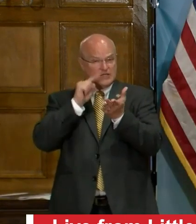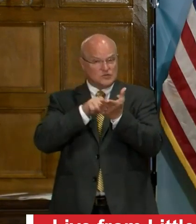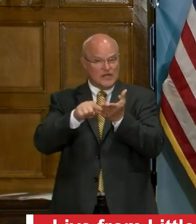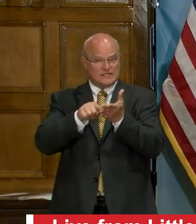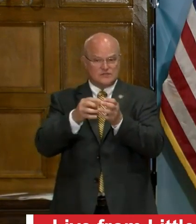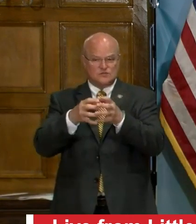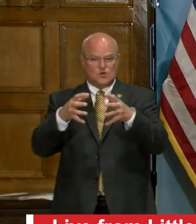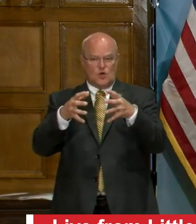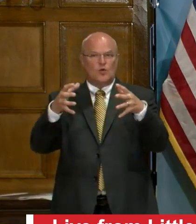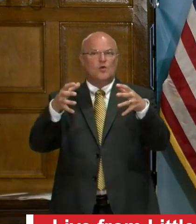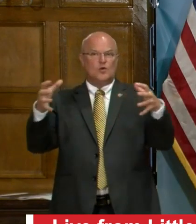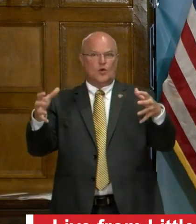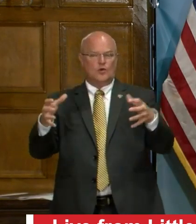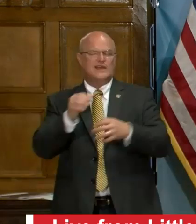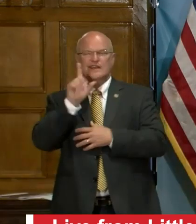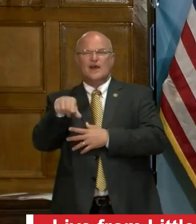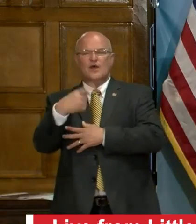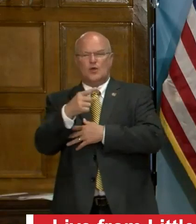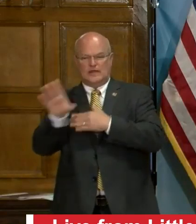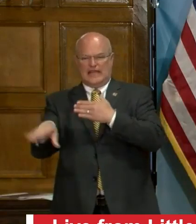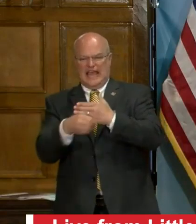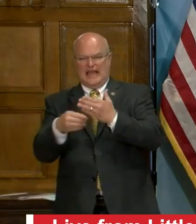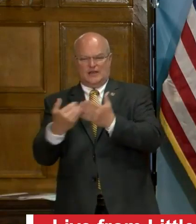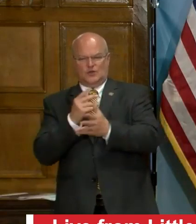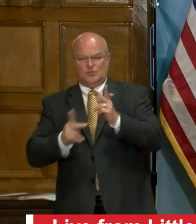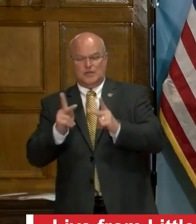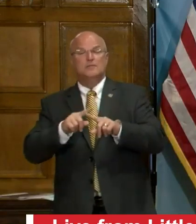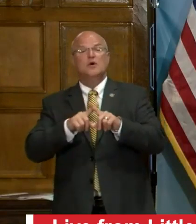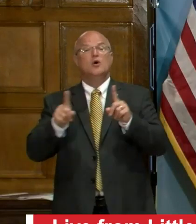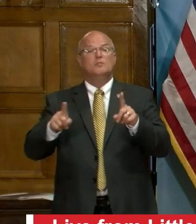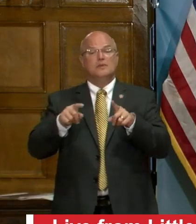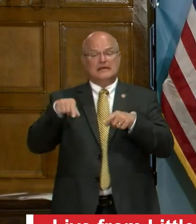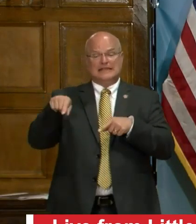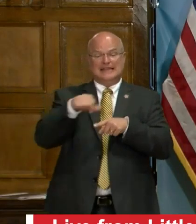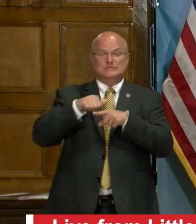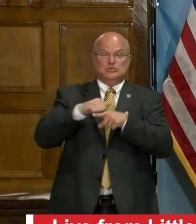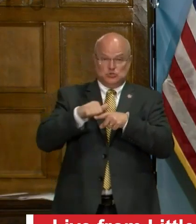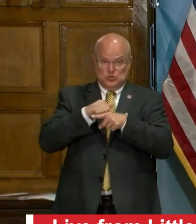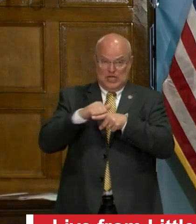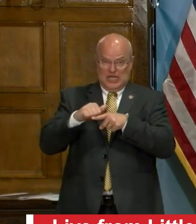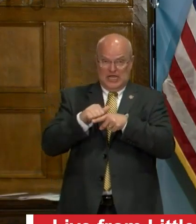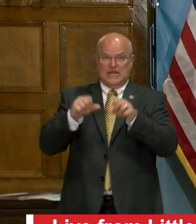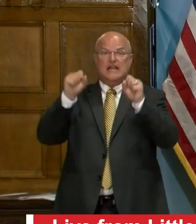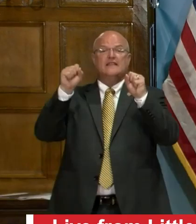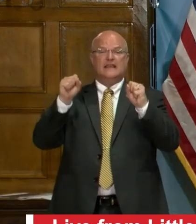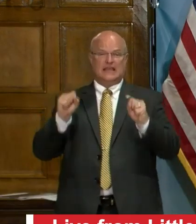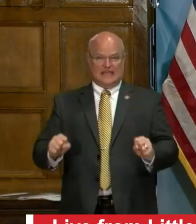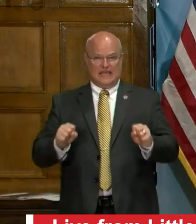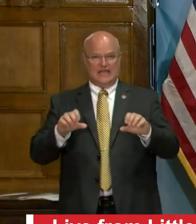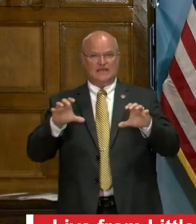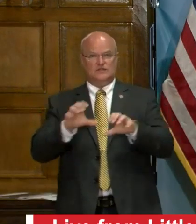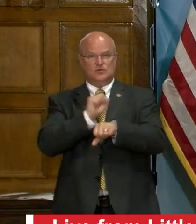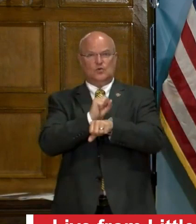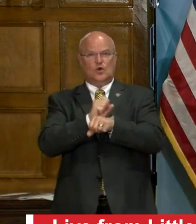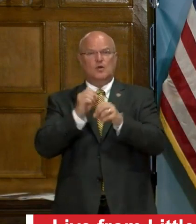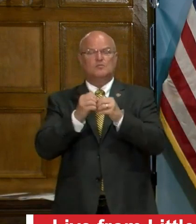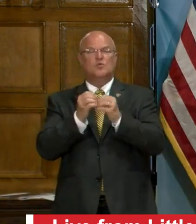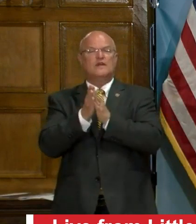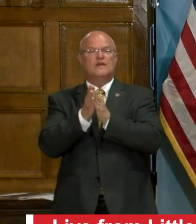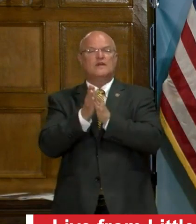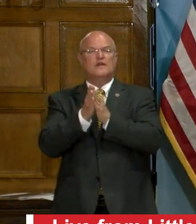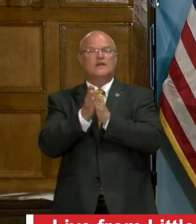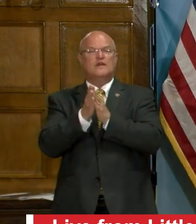growing, not just adding new people, but getting them trained to where they can work more